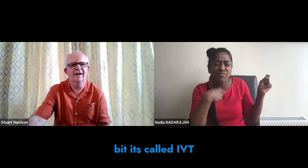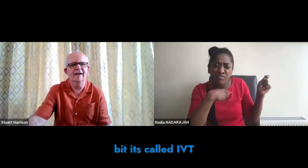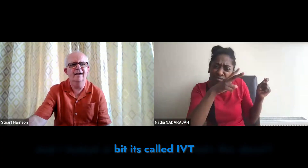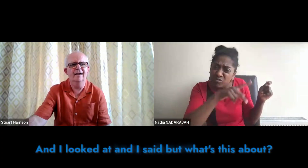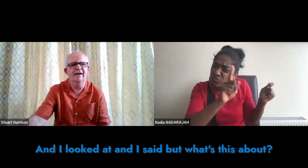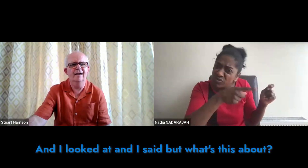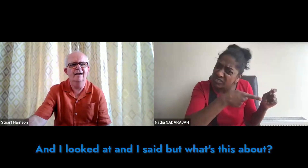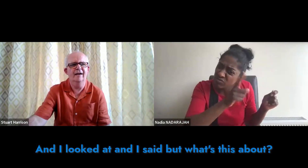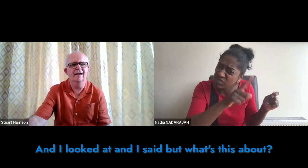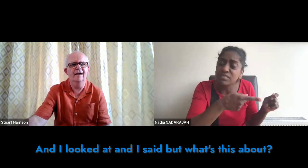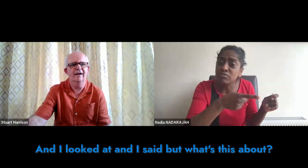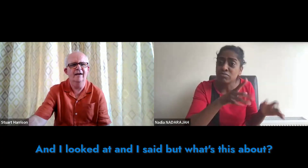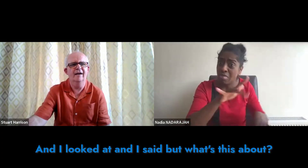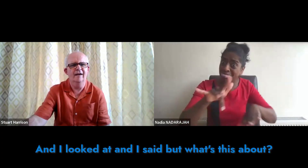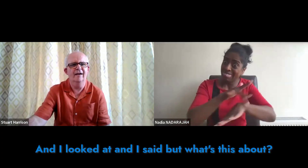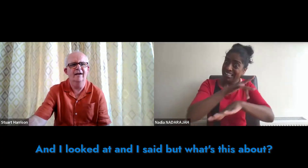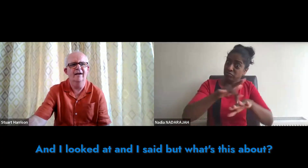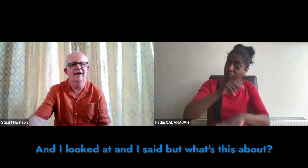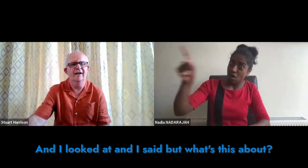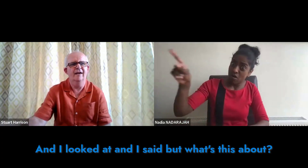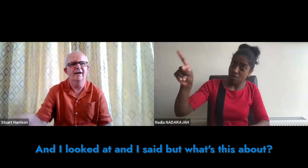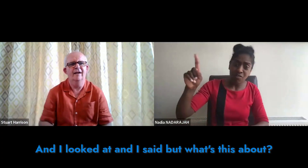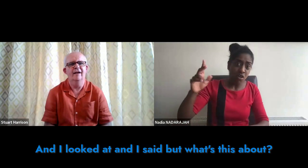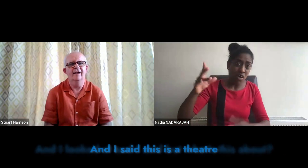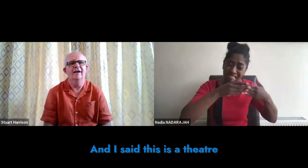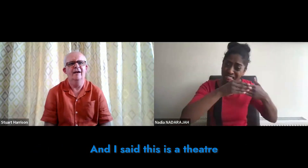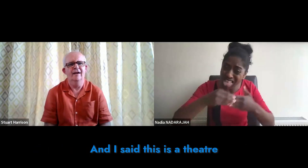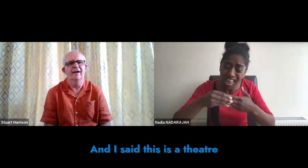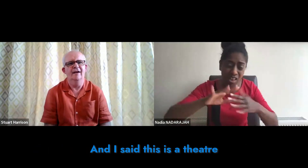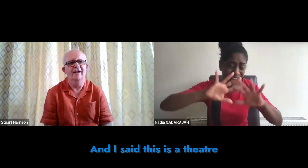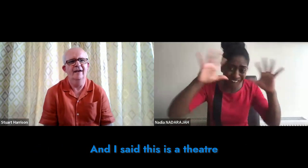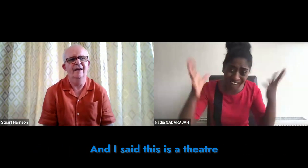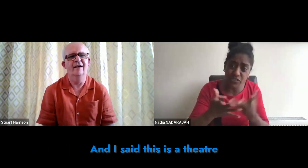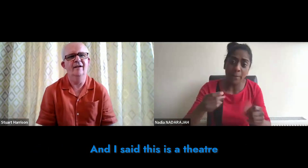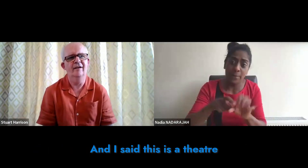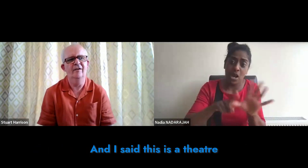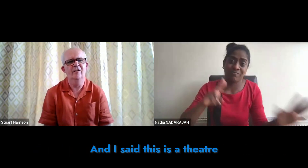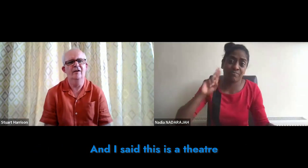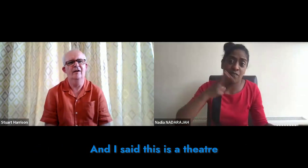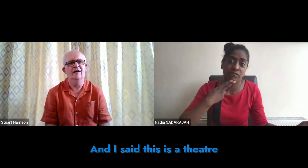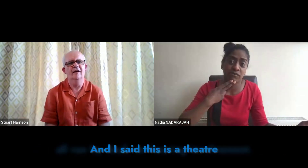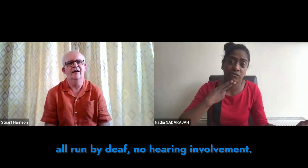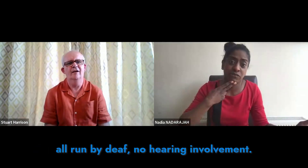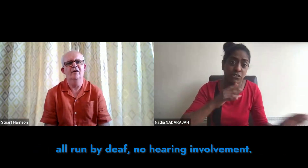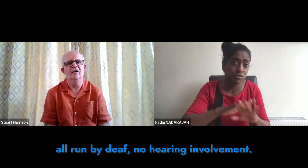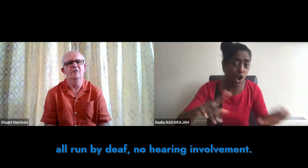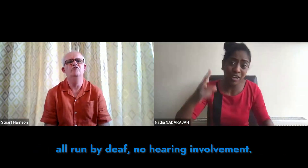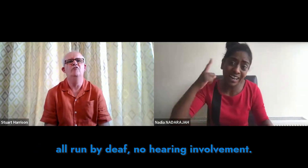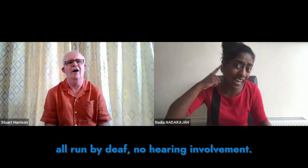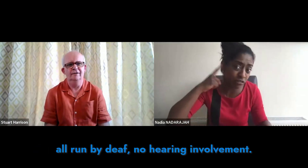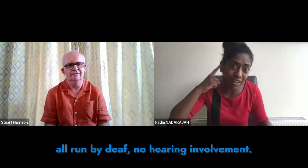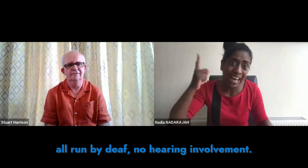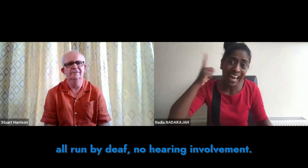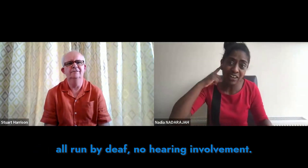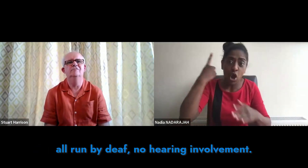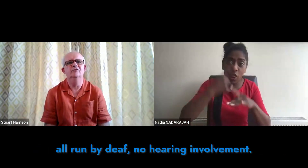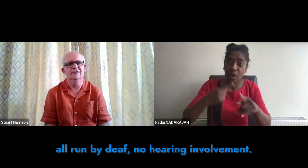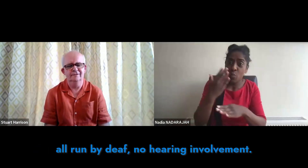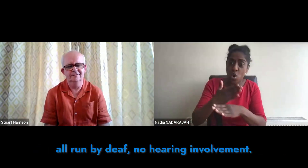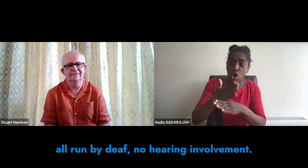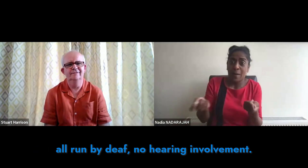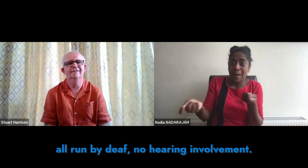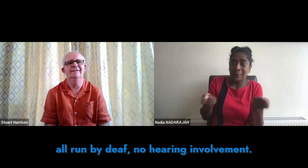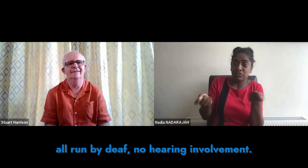IBT. And I looked at it and I said, "But what's this about?" And they said, "This is a theatre, all run by